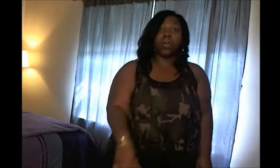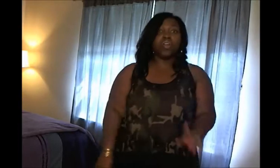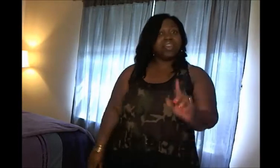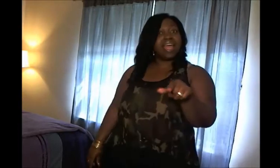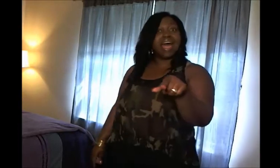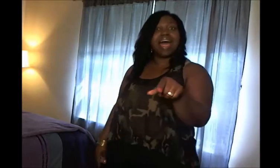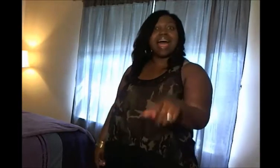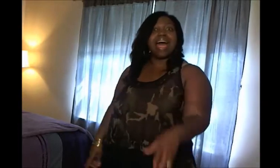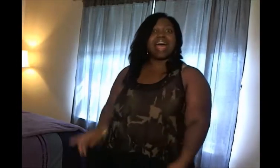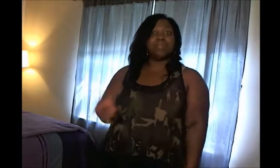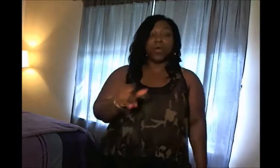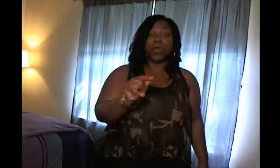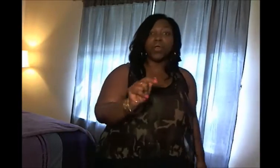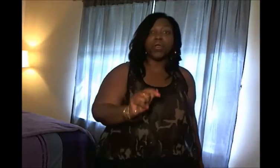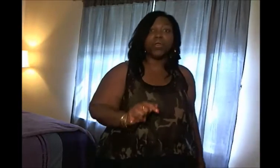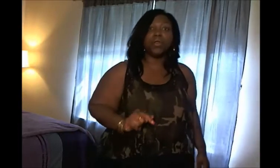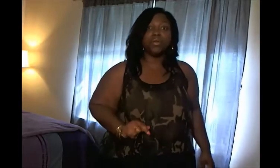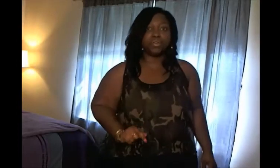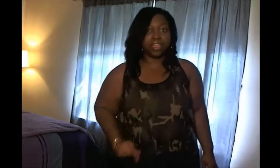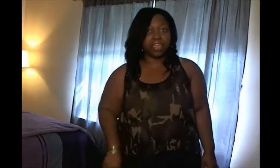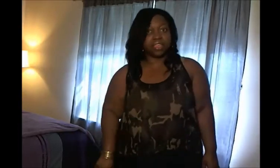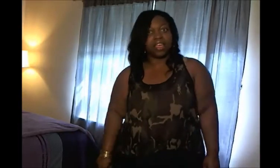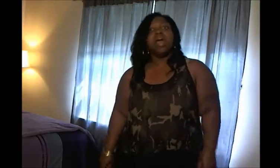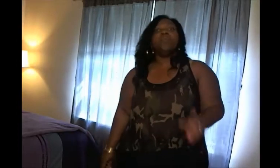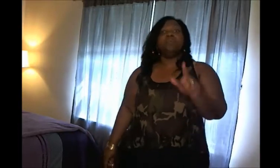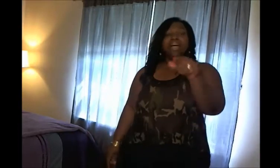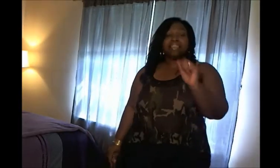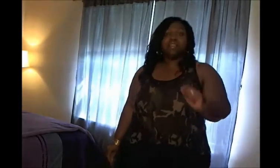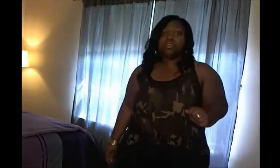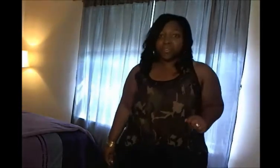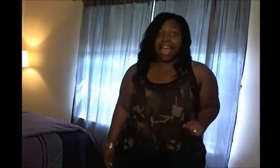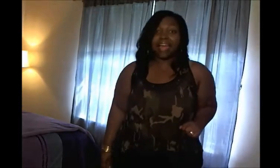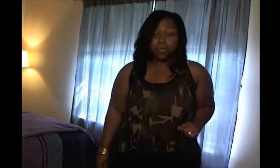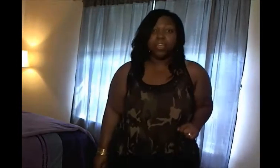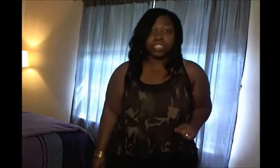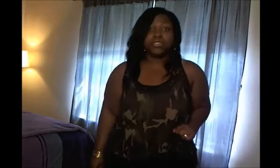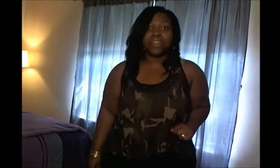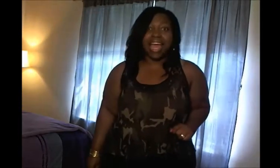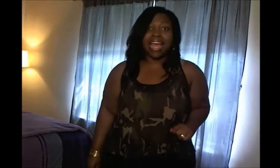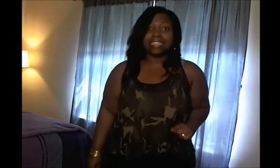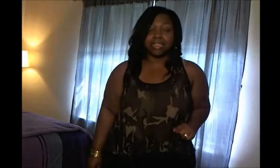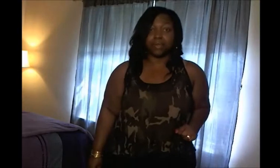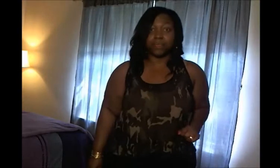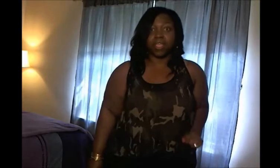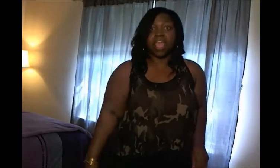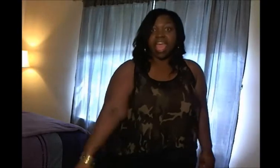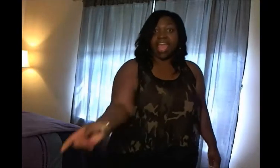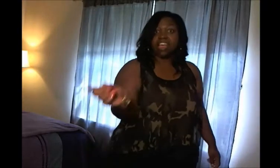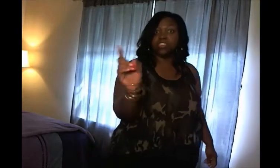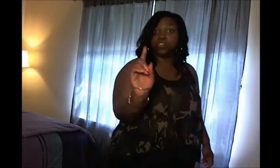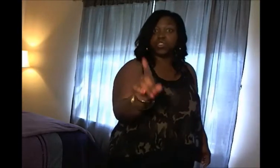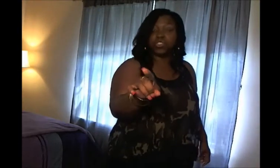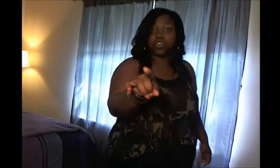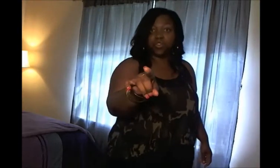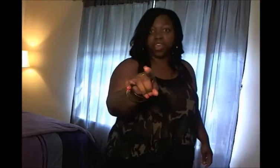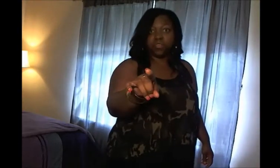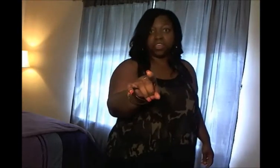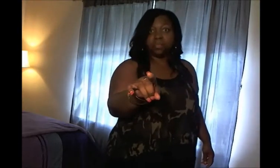You're not perfect, but you've got what you've got. And you'll do your very